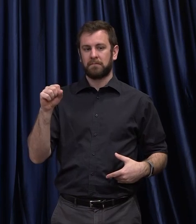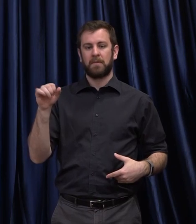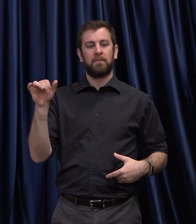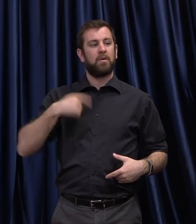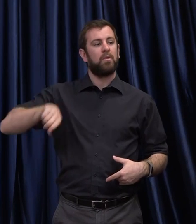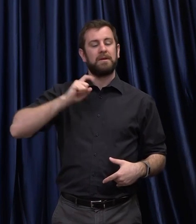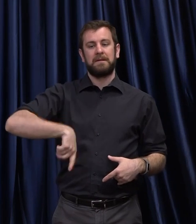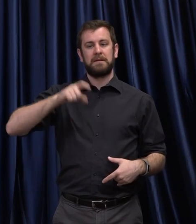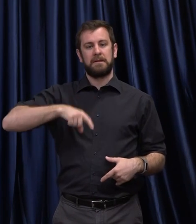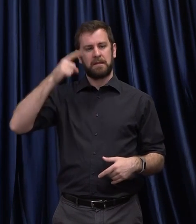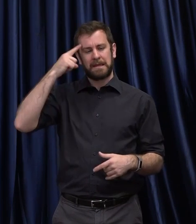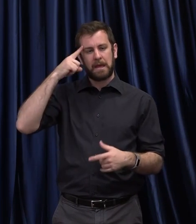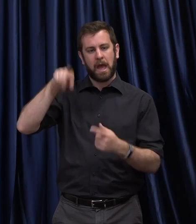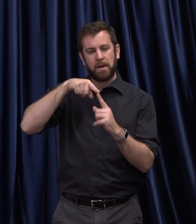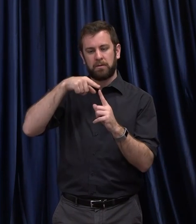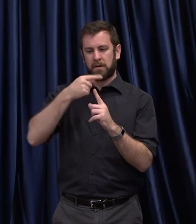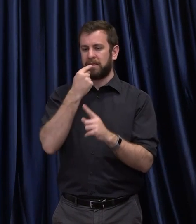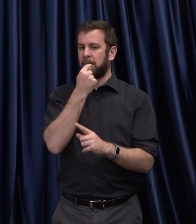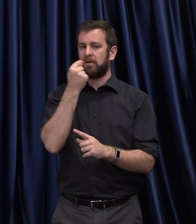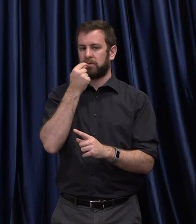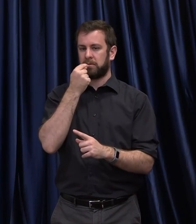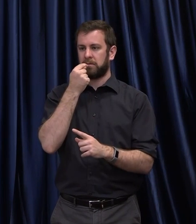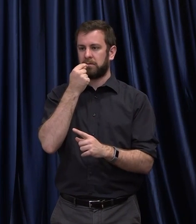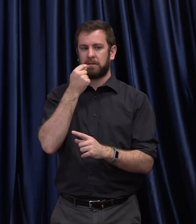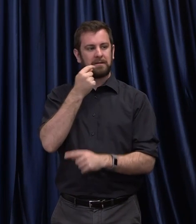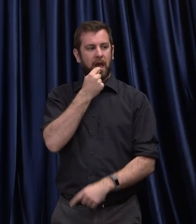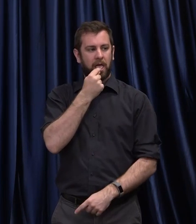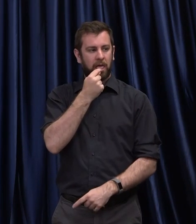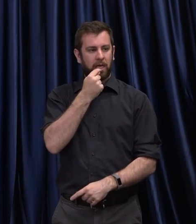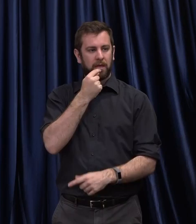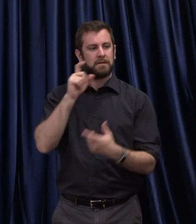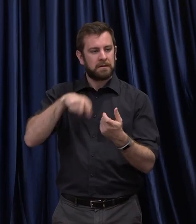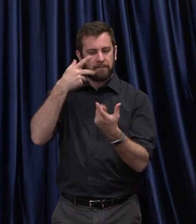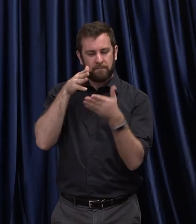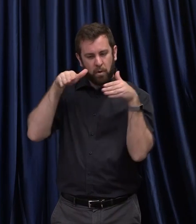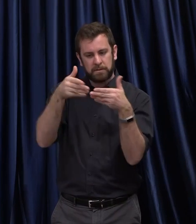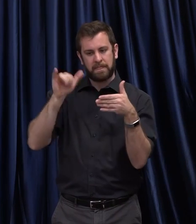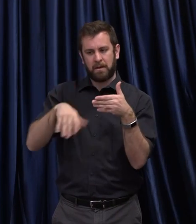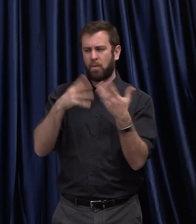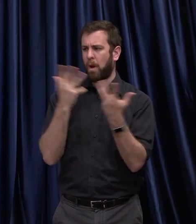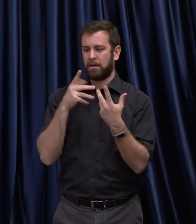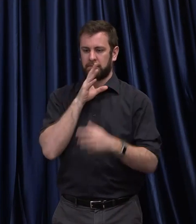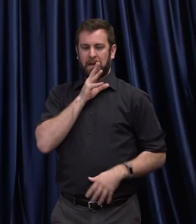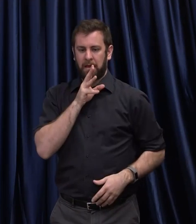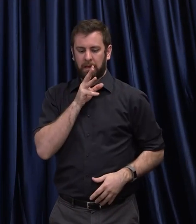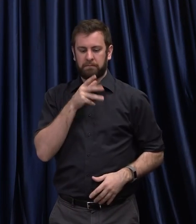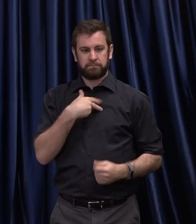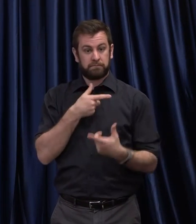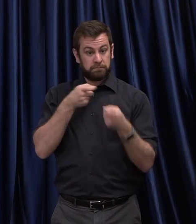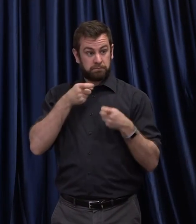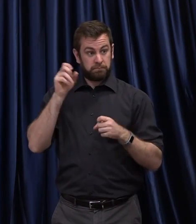the tongue, on the mouth. What is coming out of our mouth? Can we control our